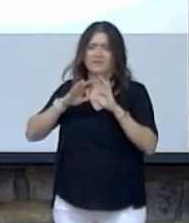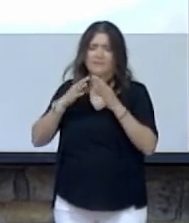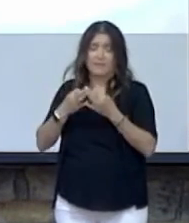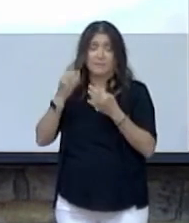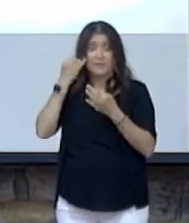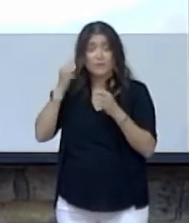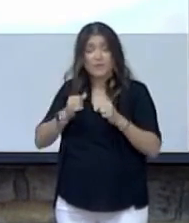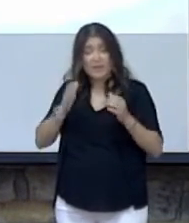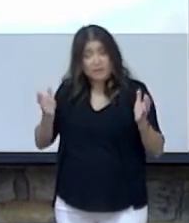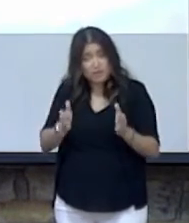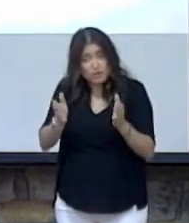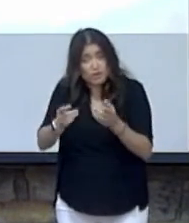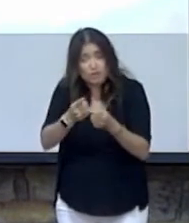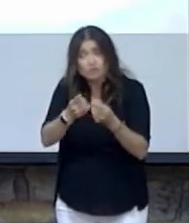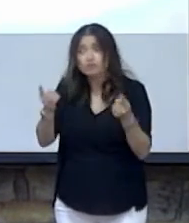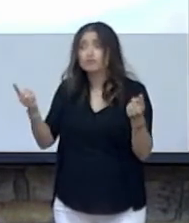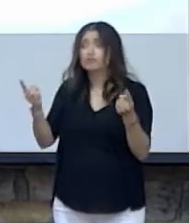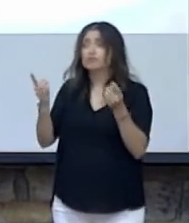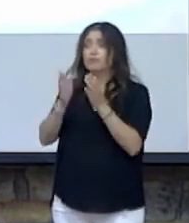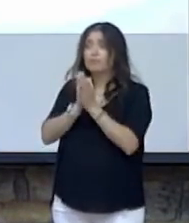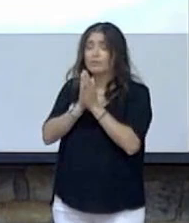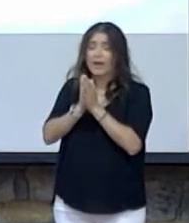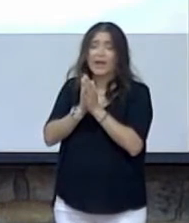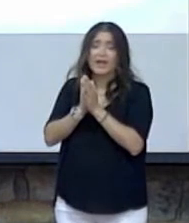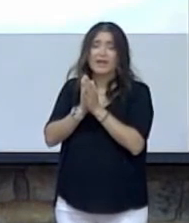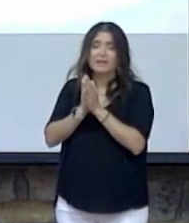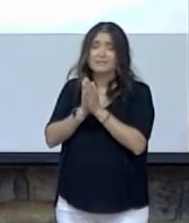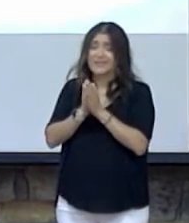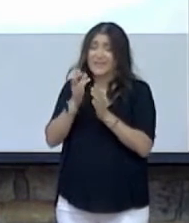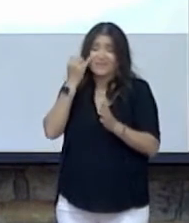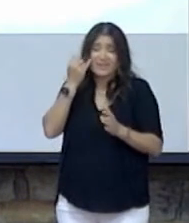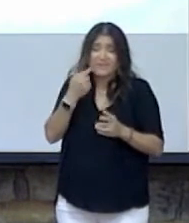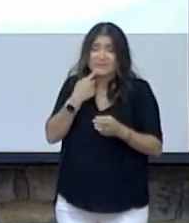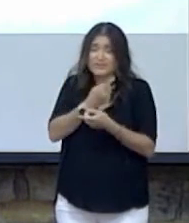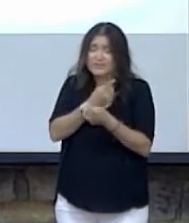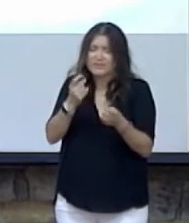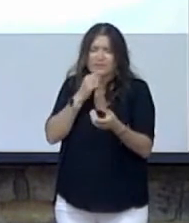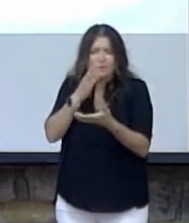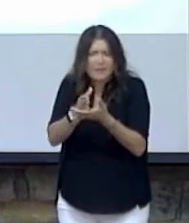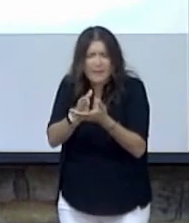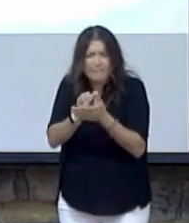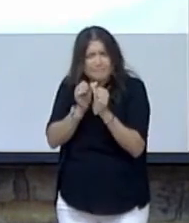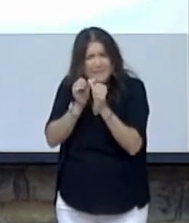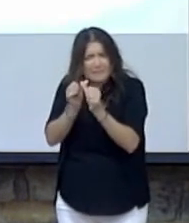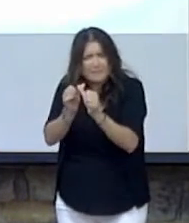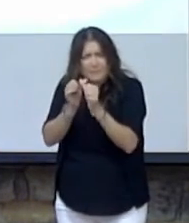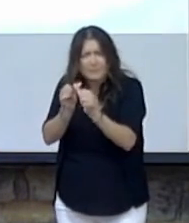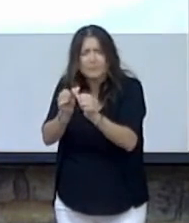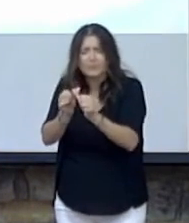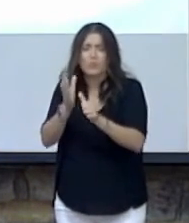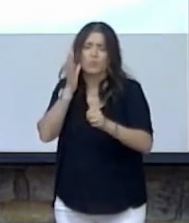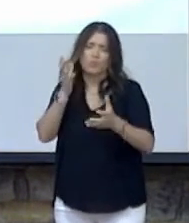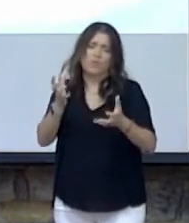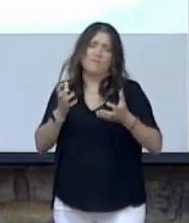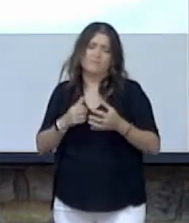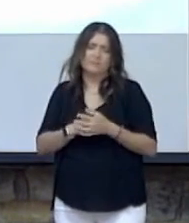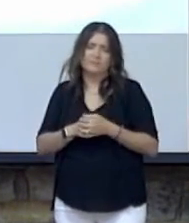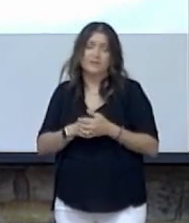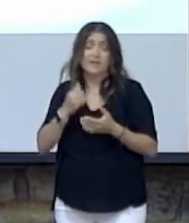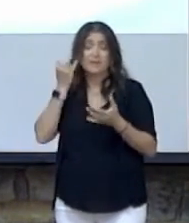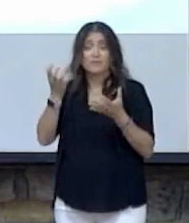encourage you, to pray with you, just to tell you, don't stop. We want to do that this morning. And if you want to know more about Jesus, we'd